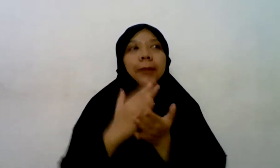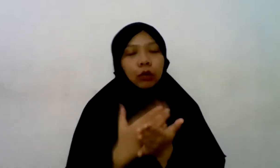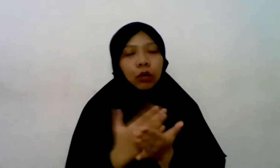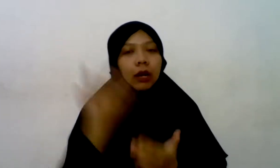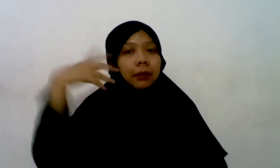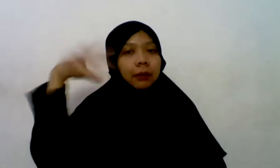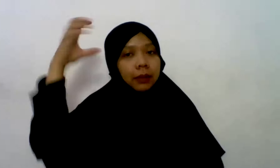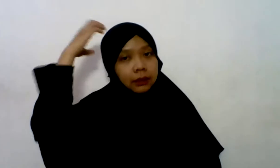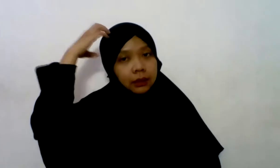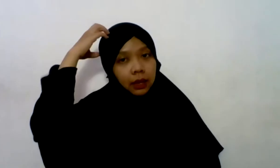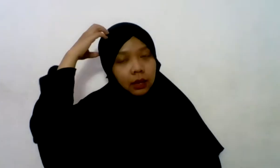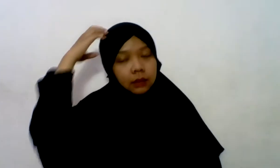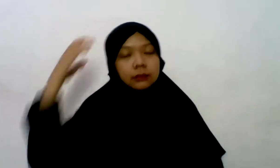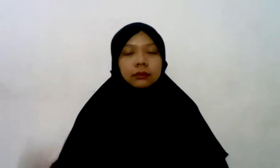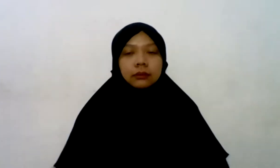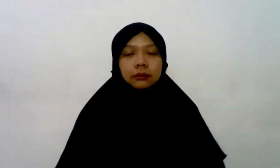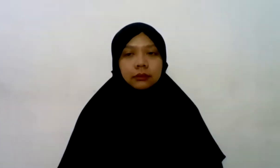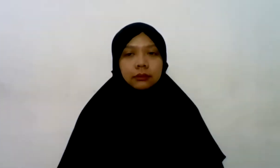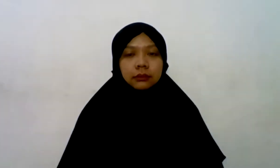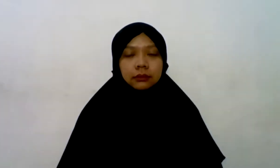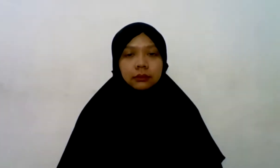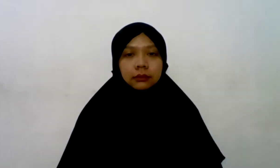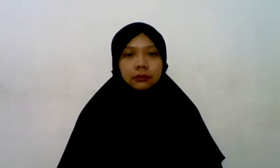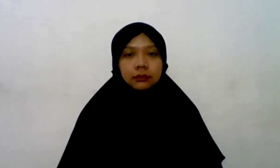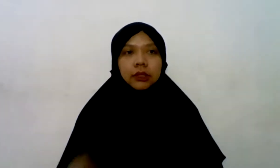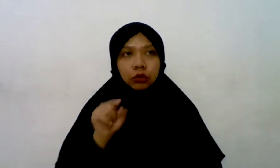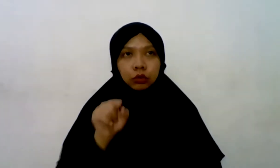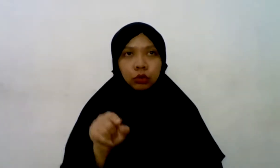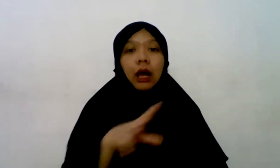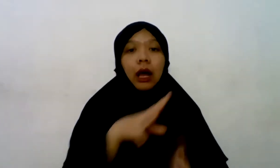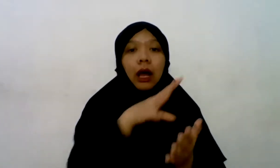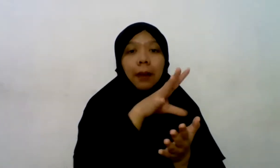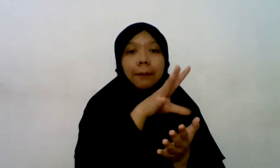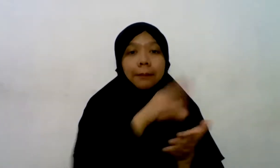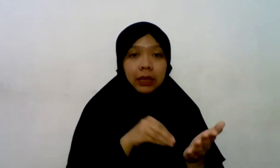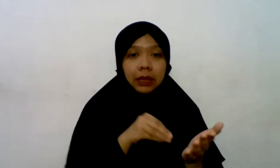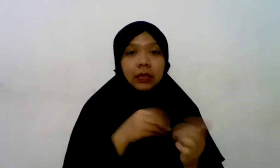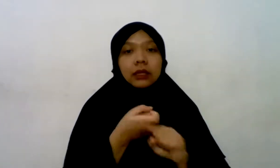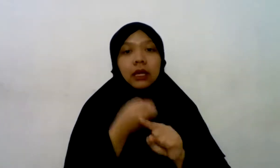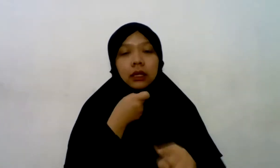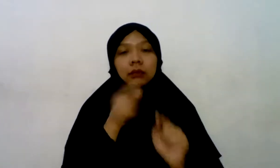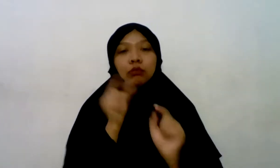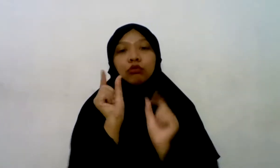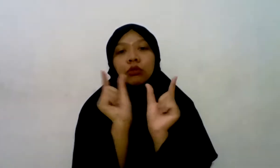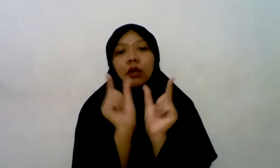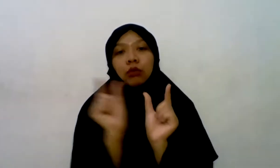from our undang-undang regulation, which is